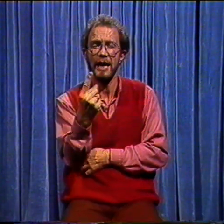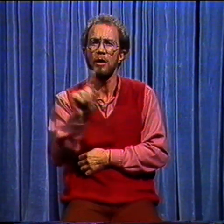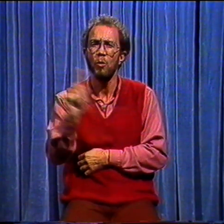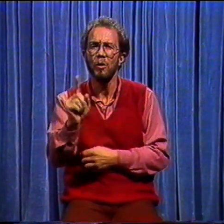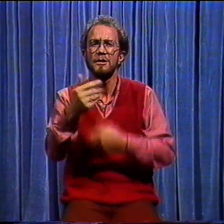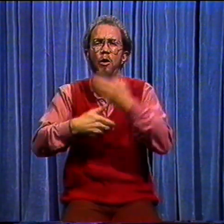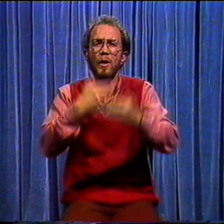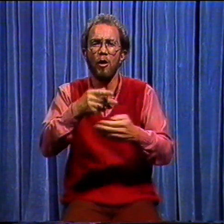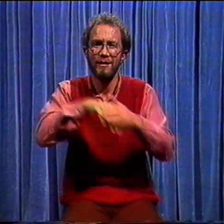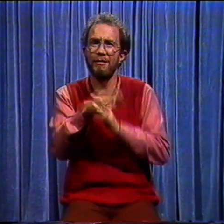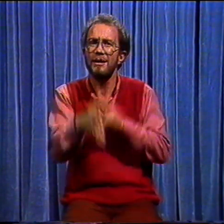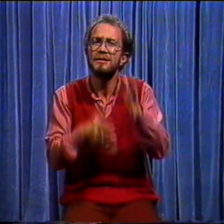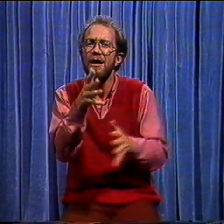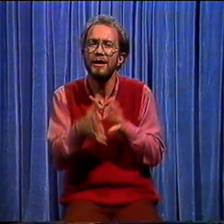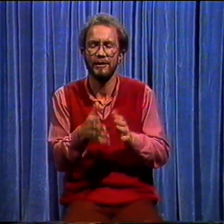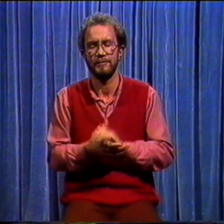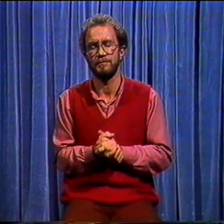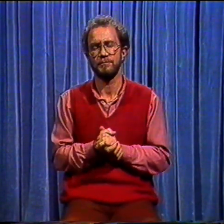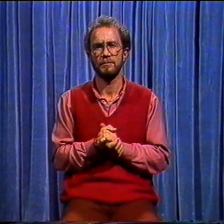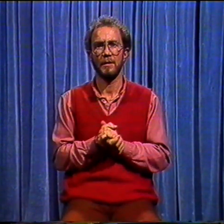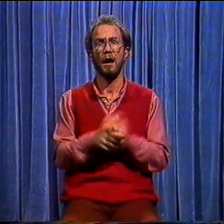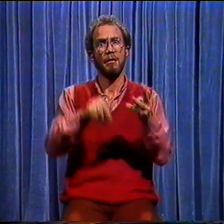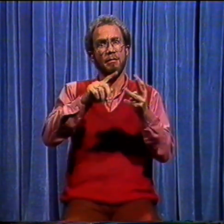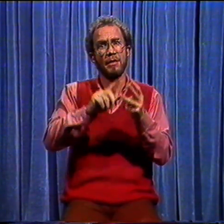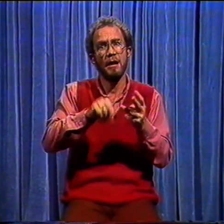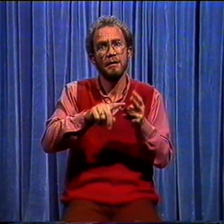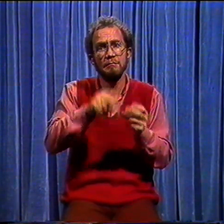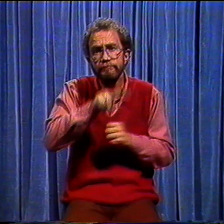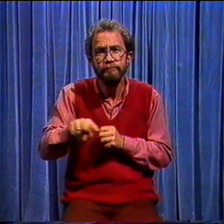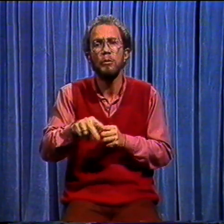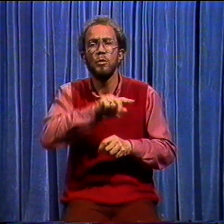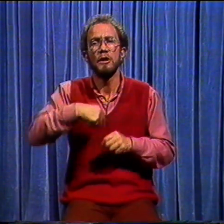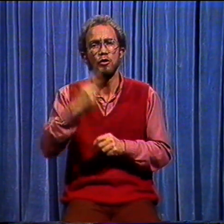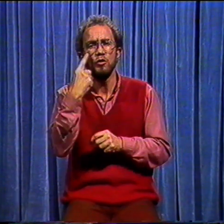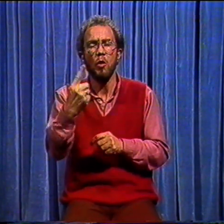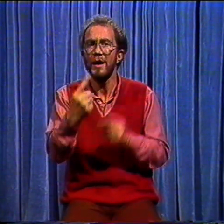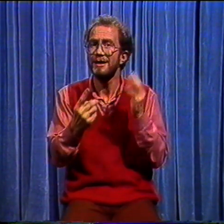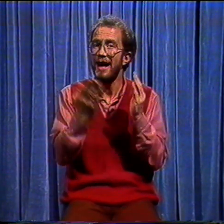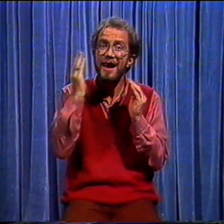understanding what's actually going on in the signing. Then we saw his head